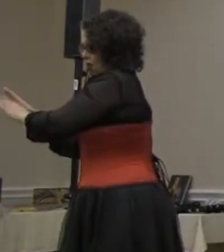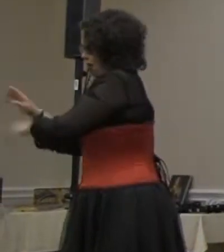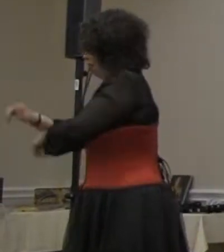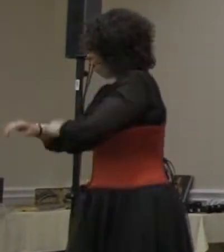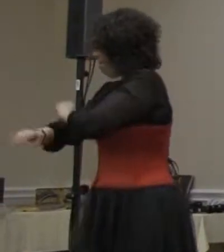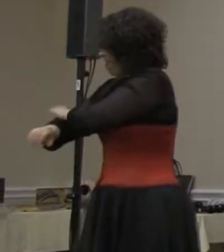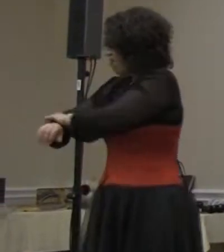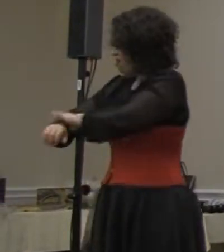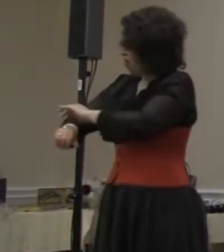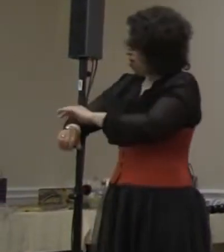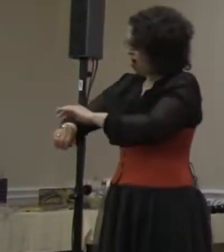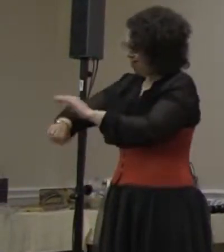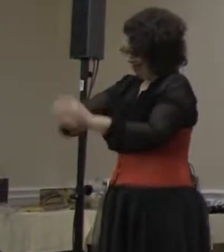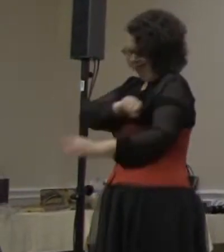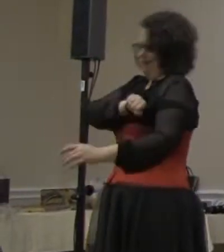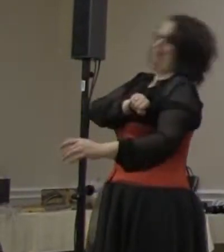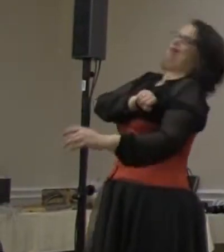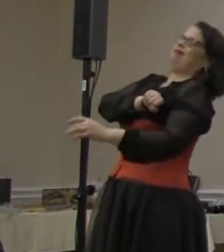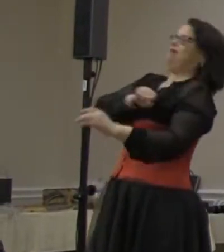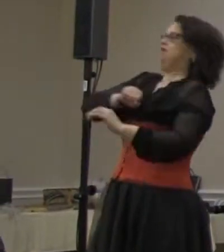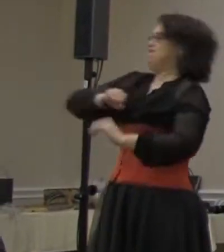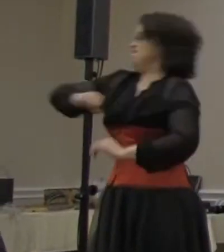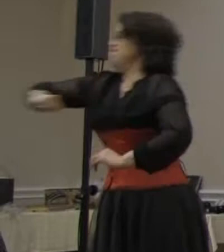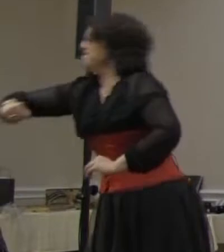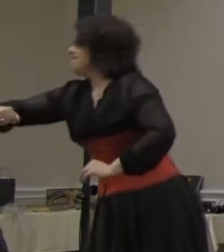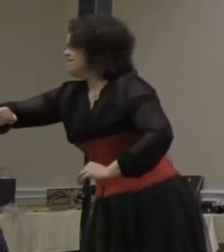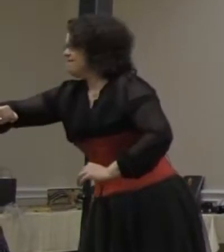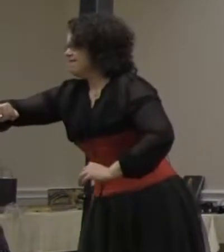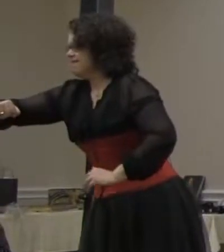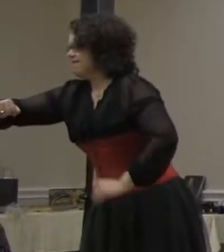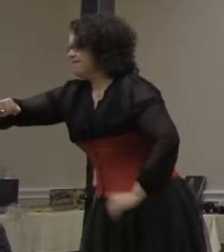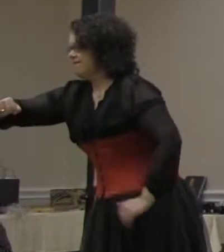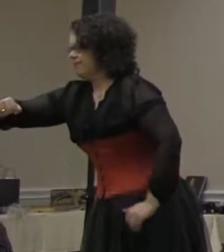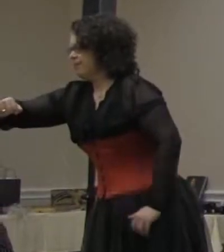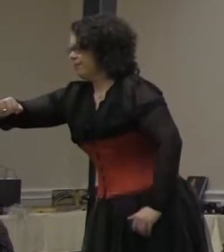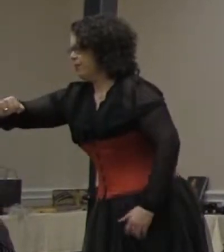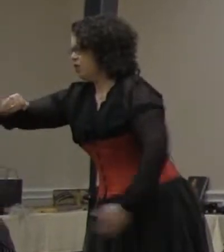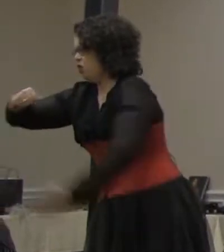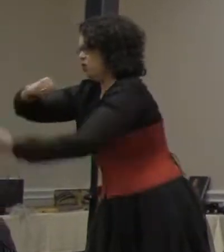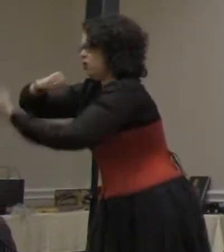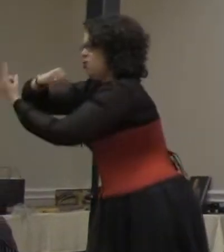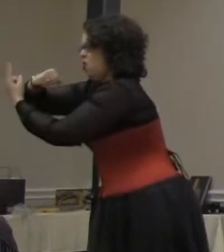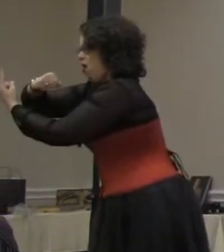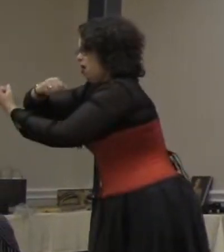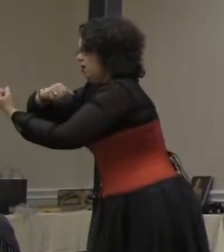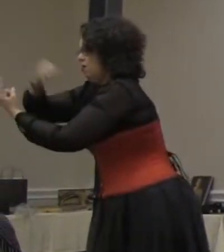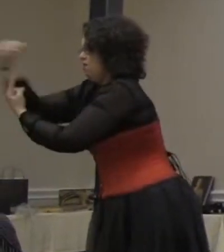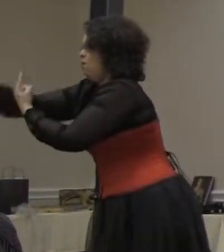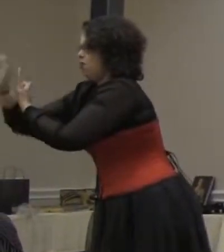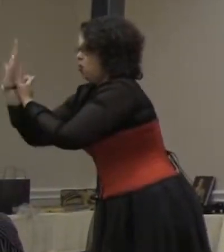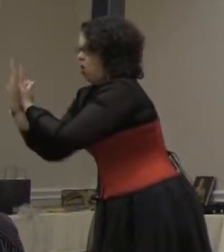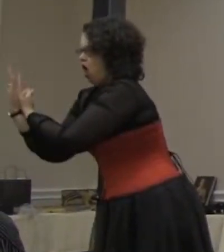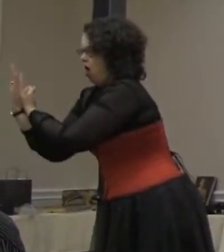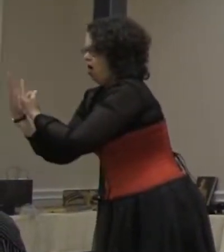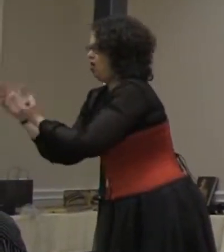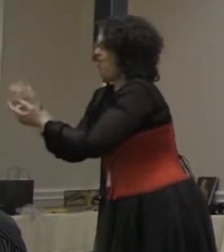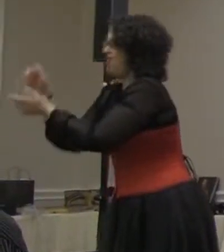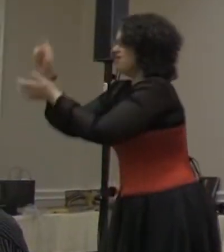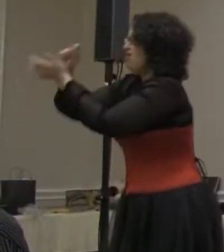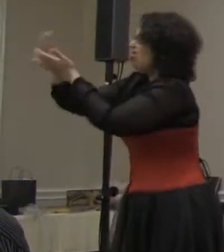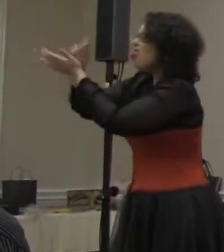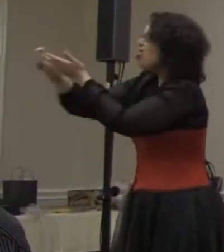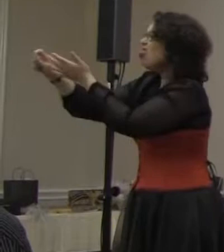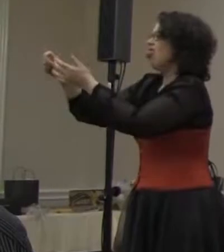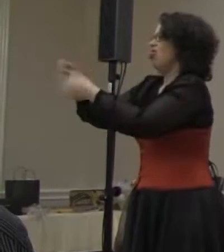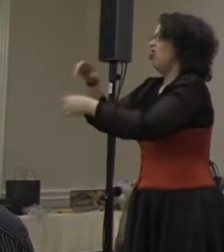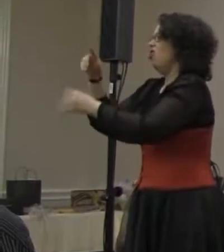forearm across her chest, pinning her to a wall tattooed in marker with the